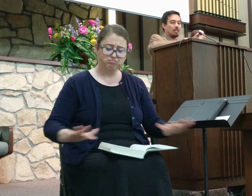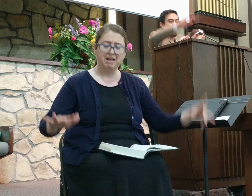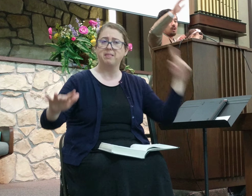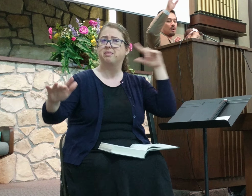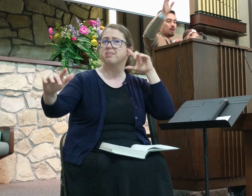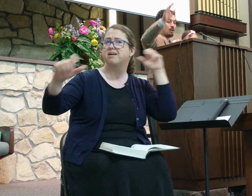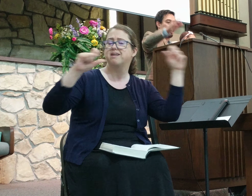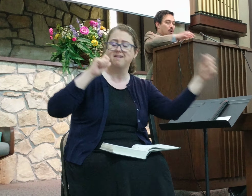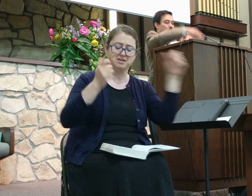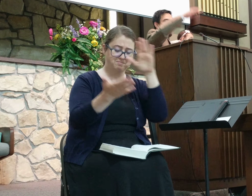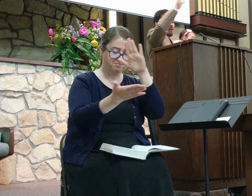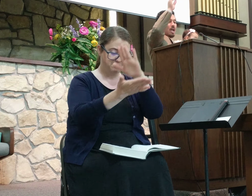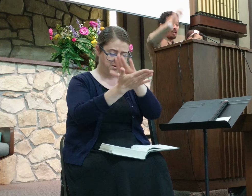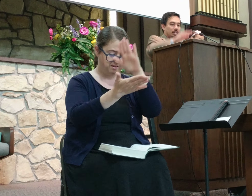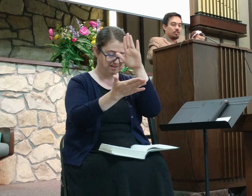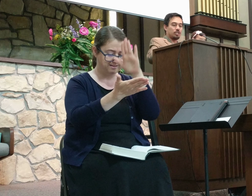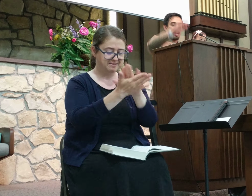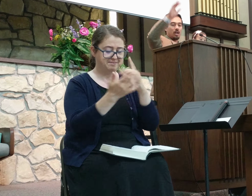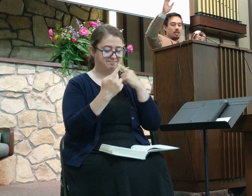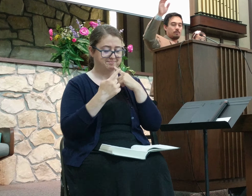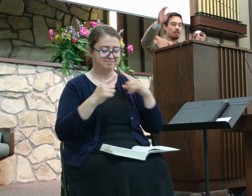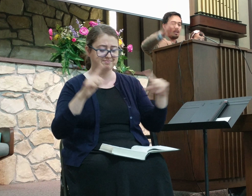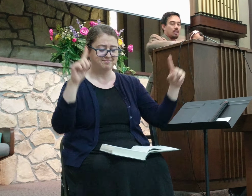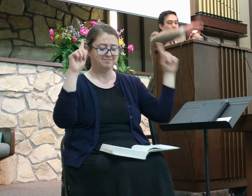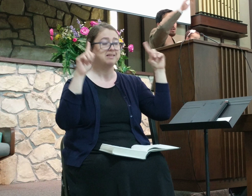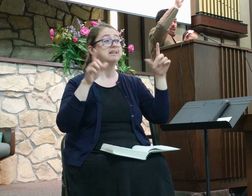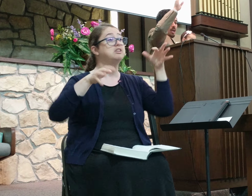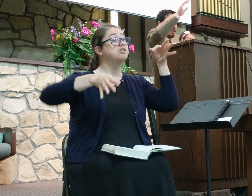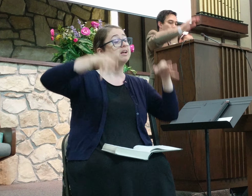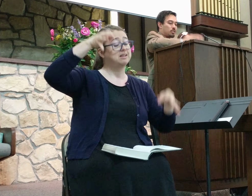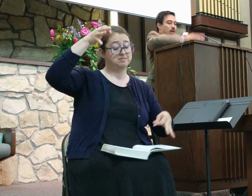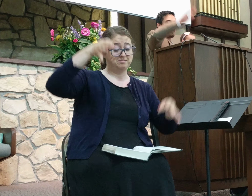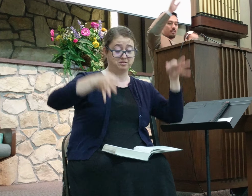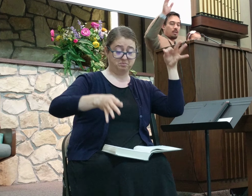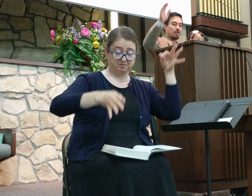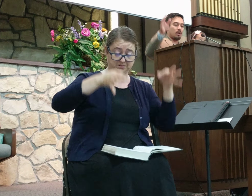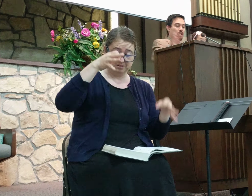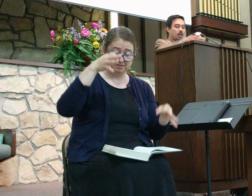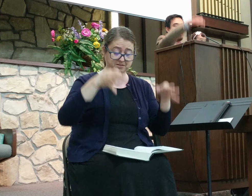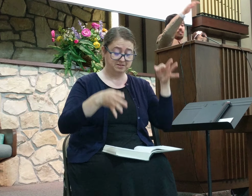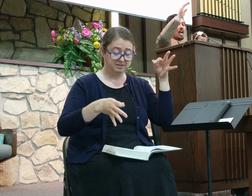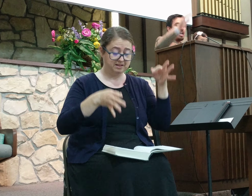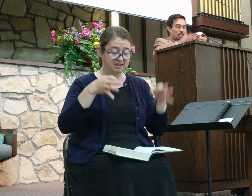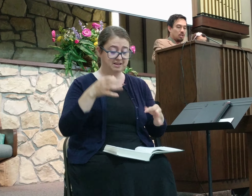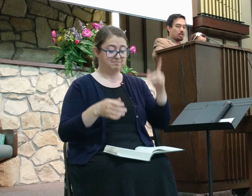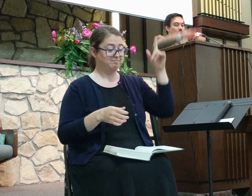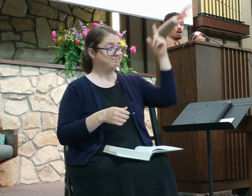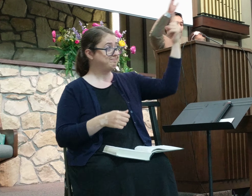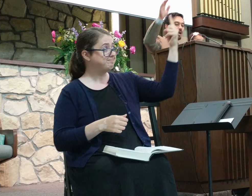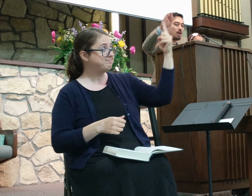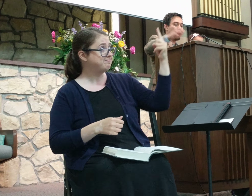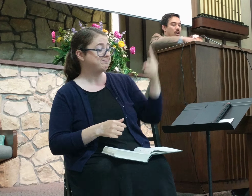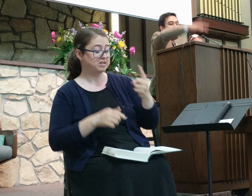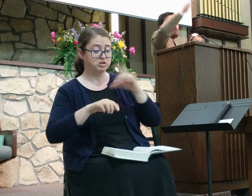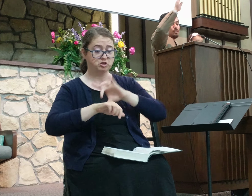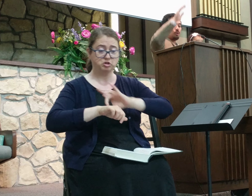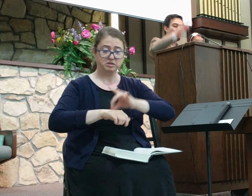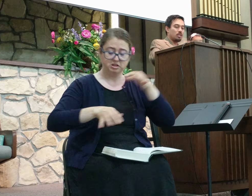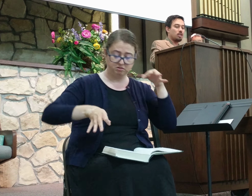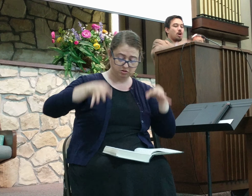to be known. In the magic of justice, He comes